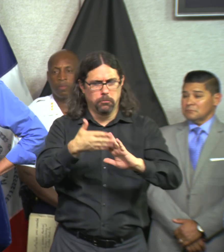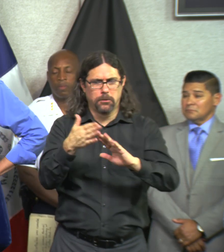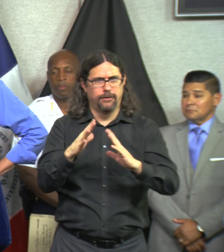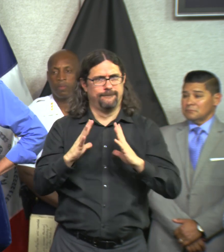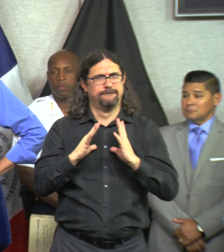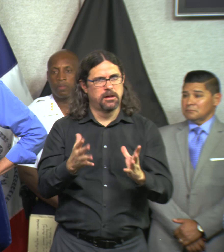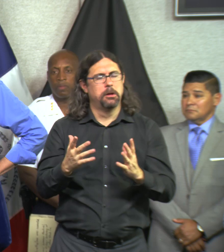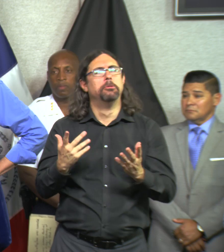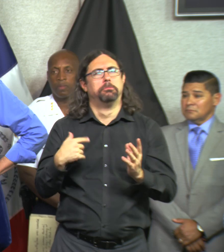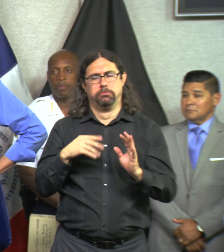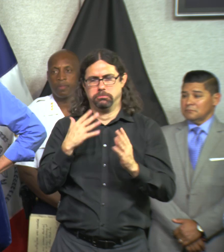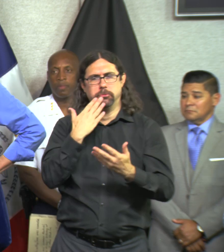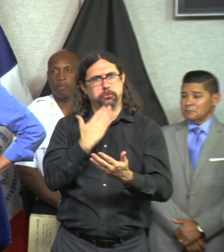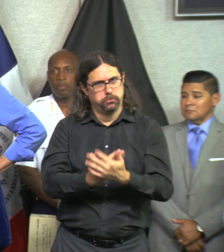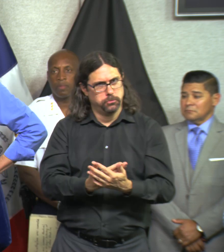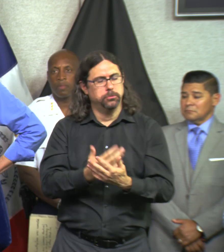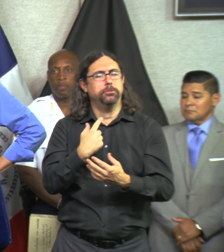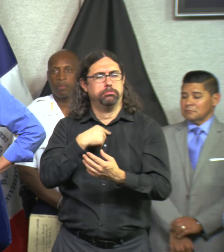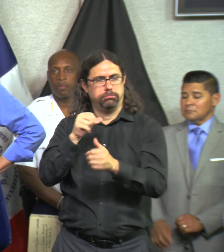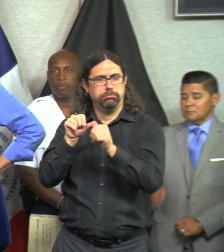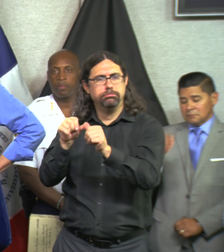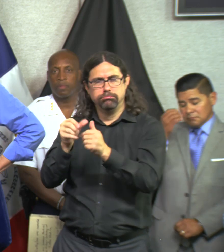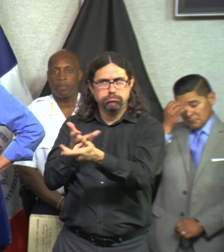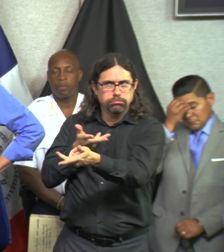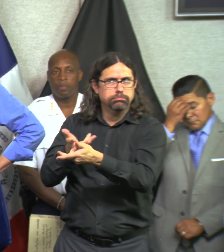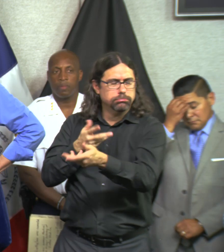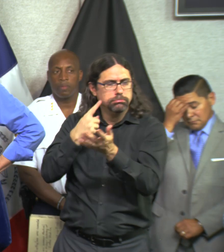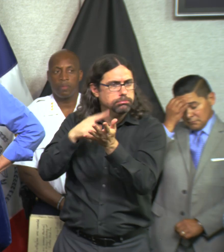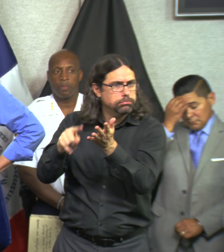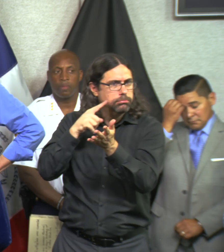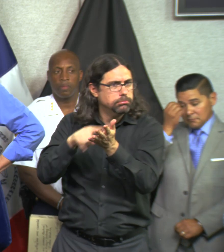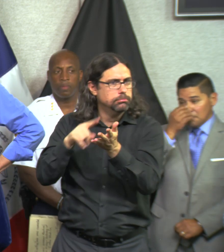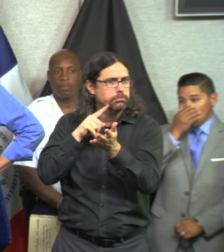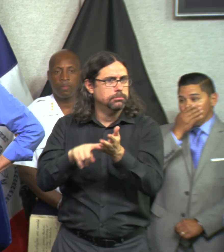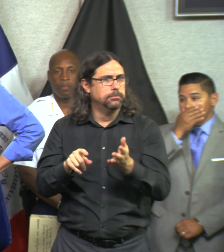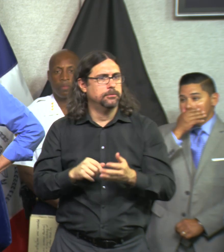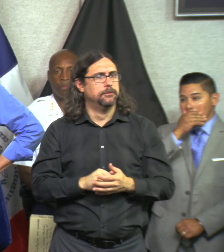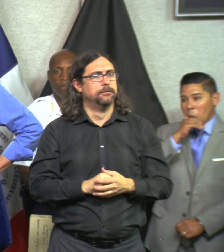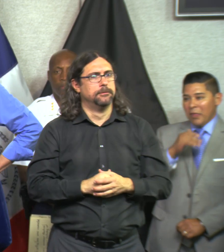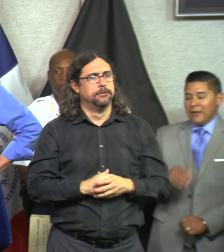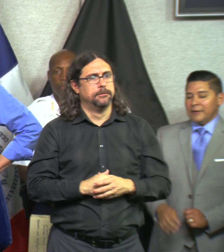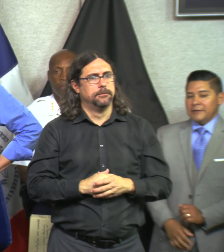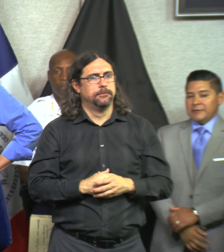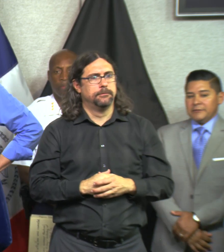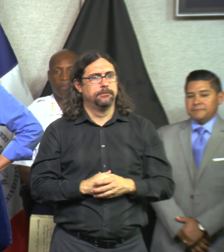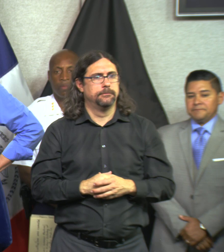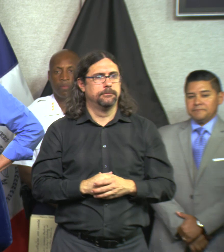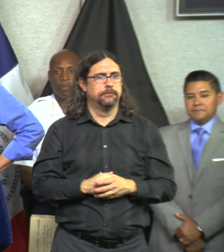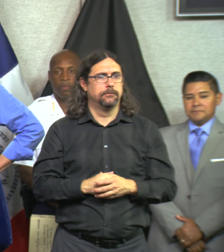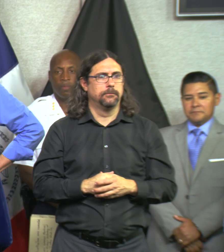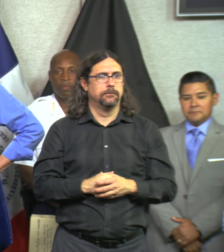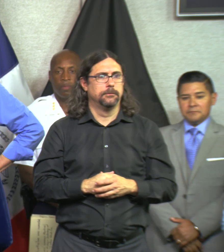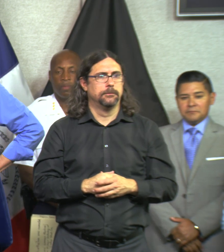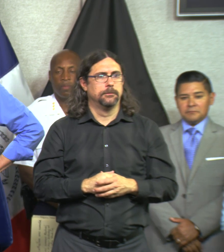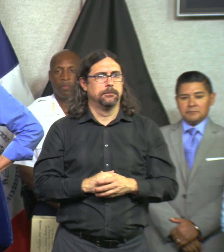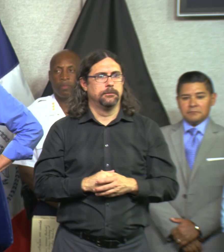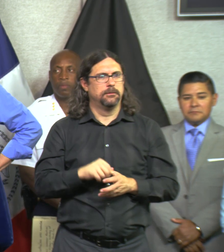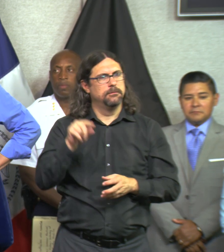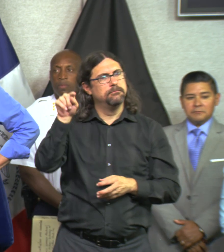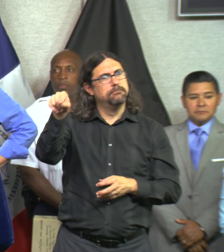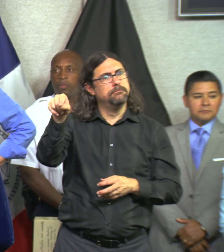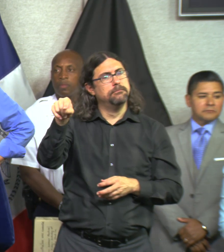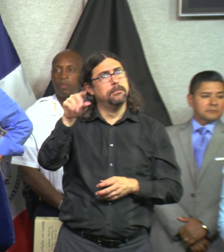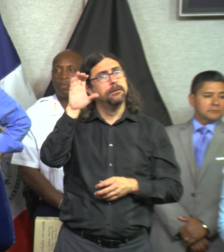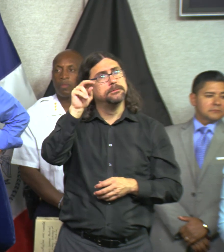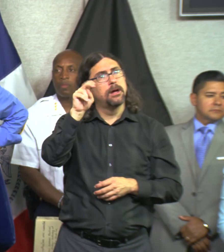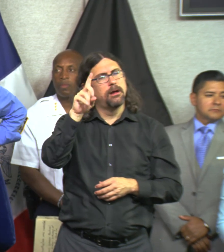emergency operations center, and they brought in a substantial amount of their personnel on an emergency basis to be ready to handle anything that comes up.